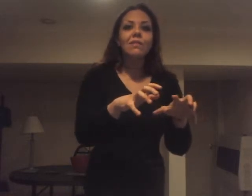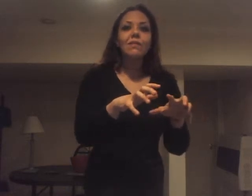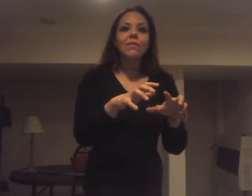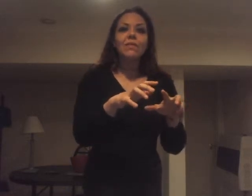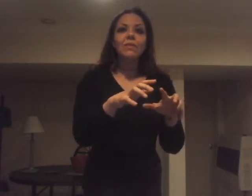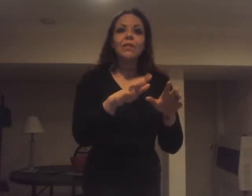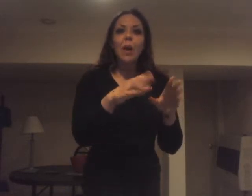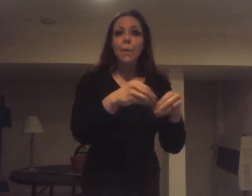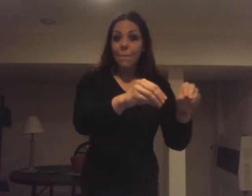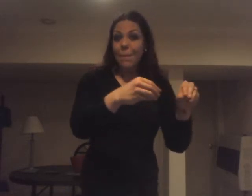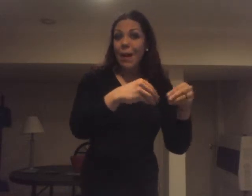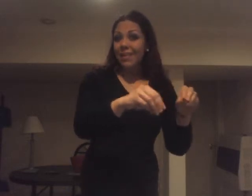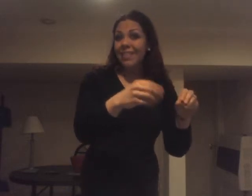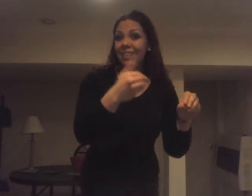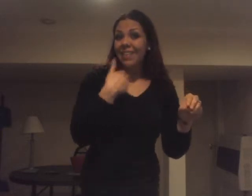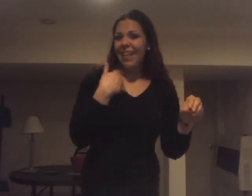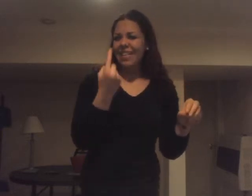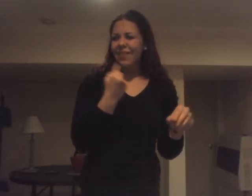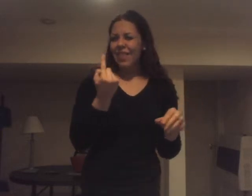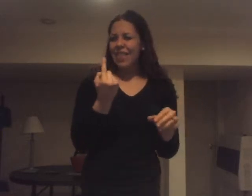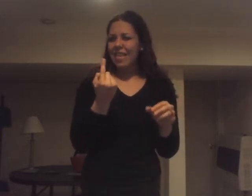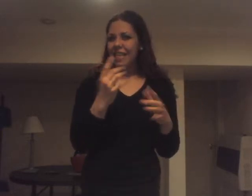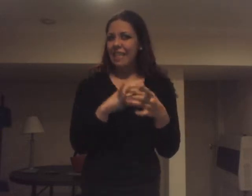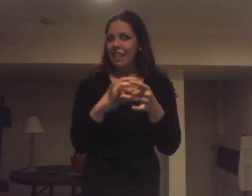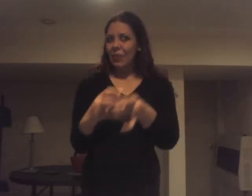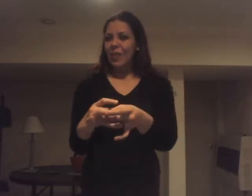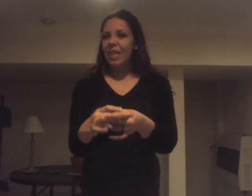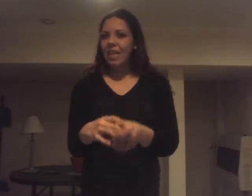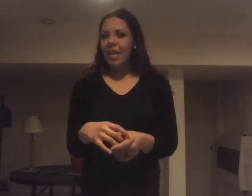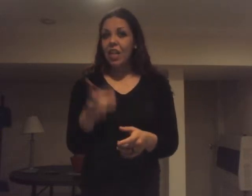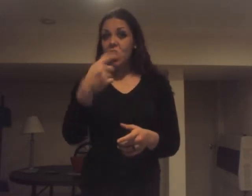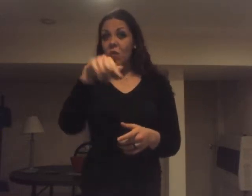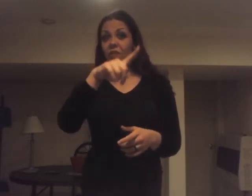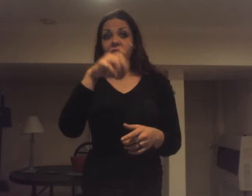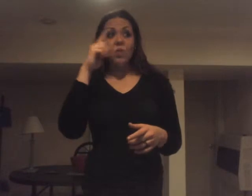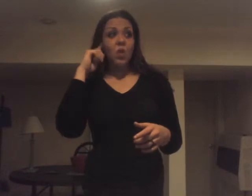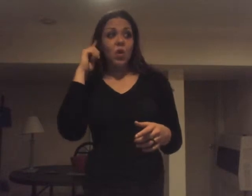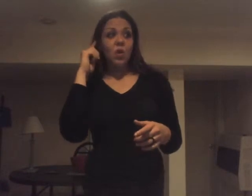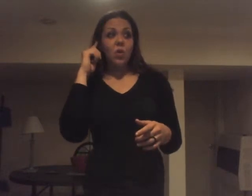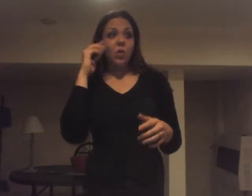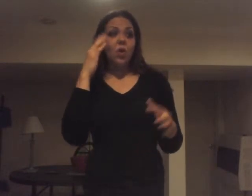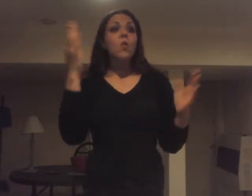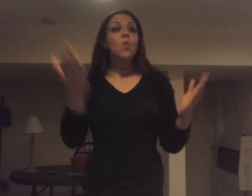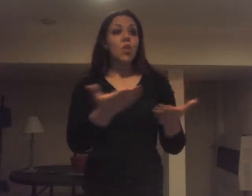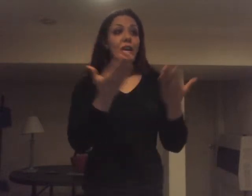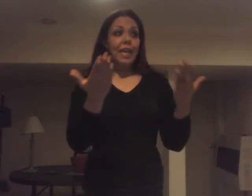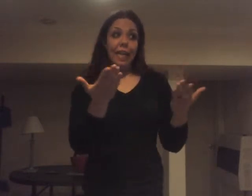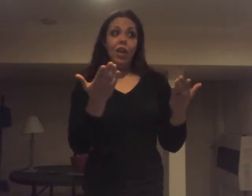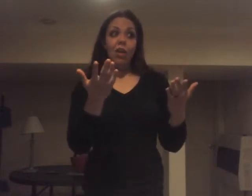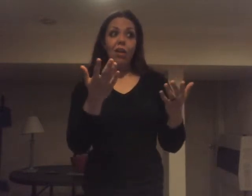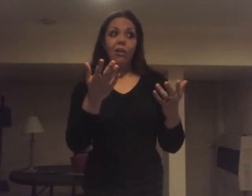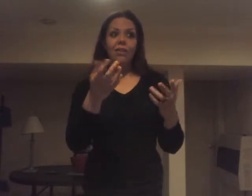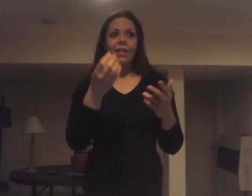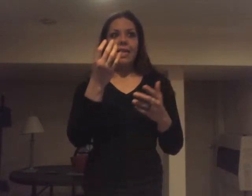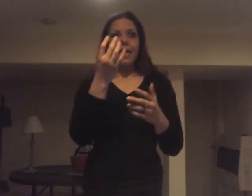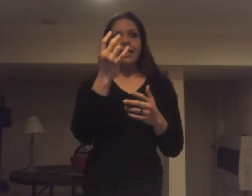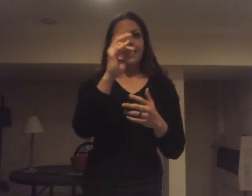with this. Those of you who were around, like me, in the 1960s and 70s will recall that